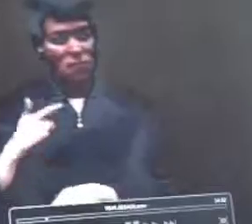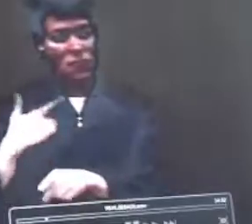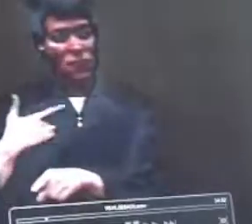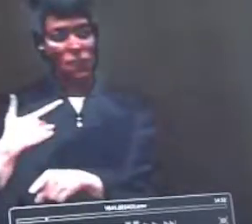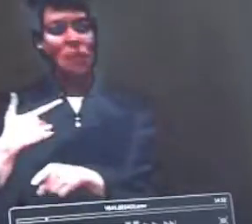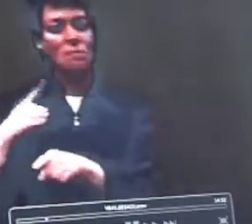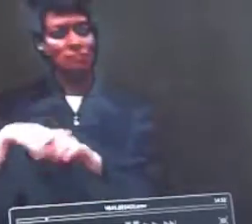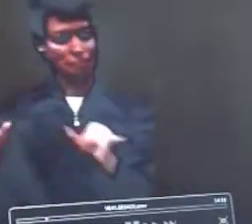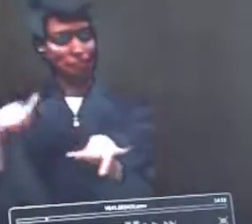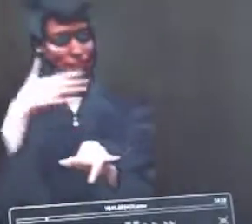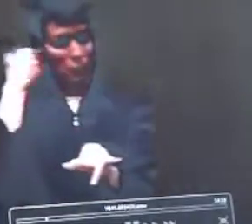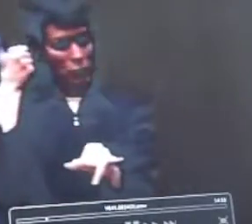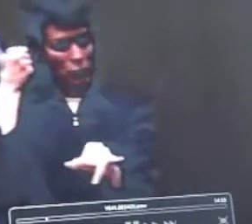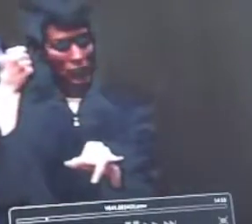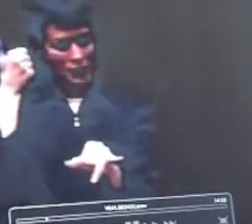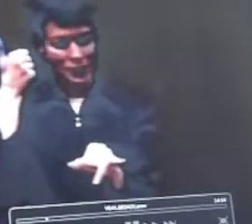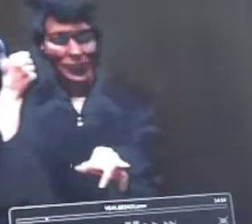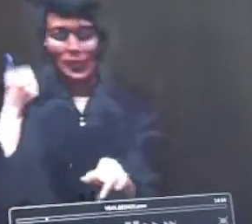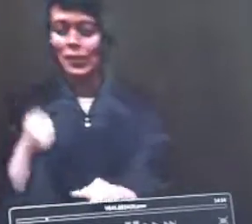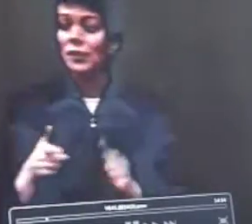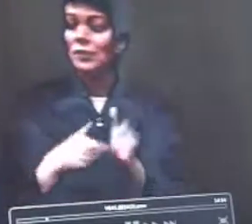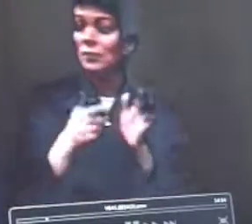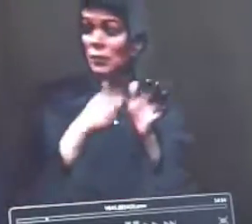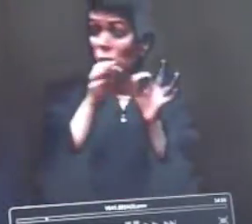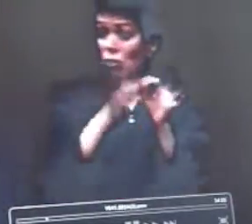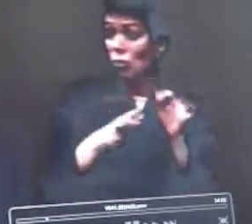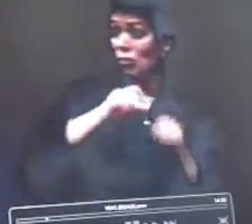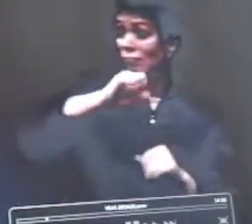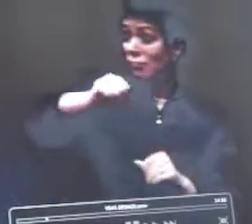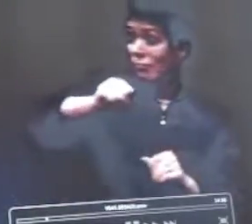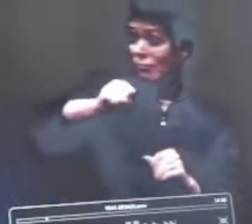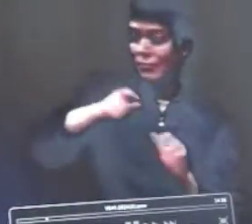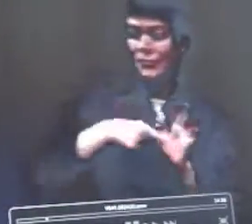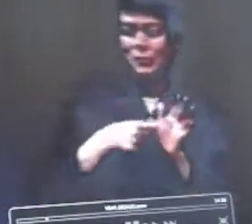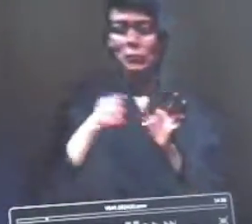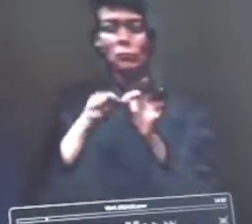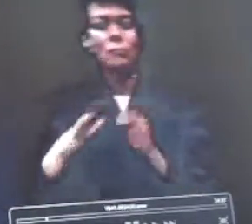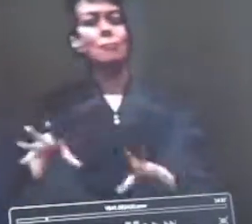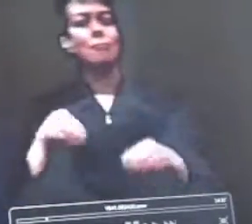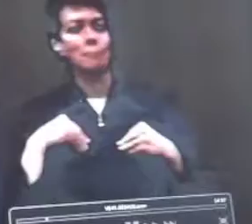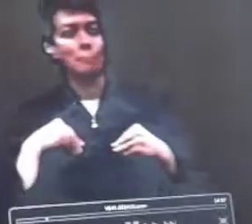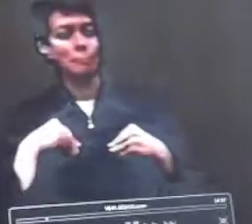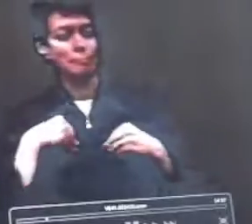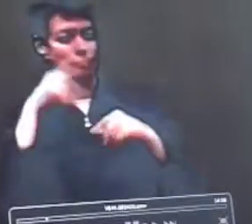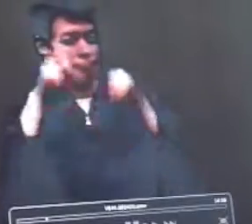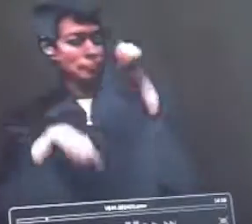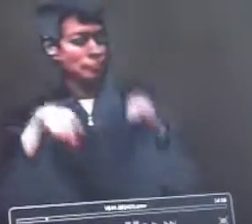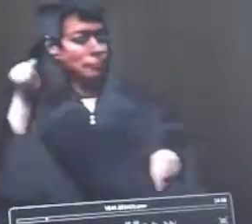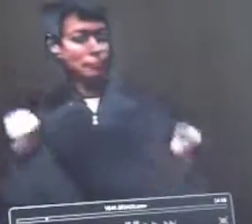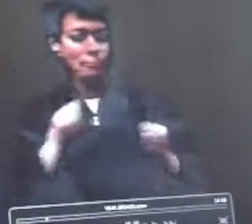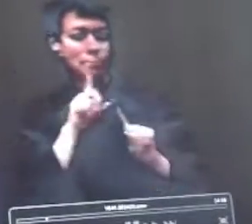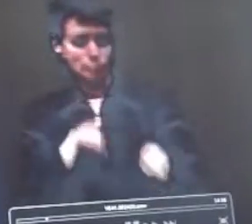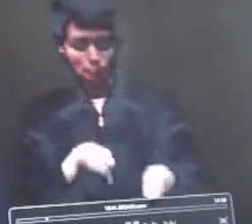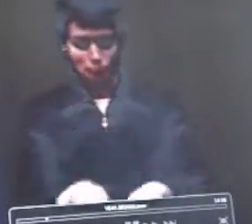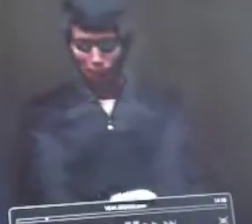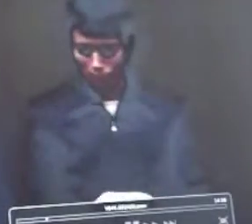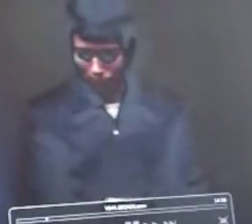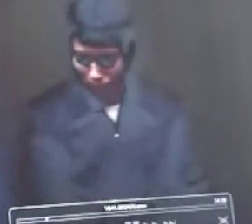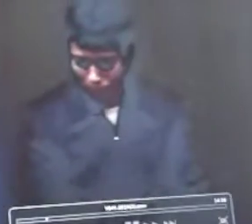against it. They feel simultaneous interpreting is best. Some interpreters are against it and some interpreters support it.